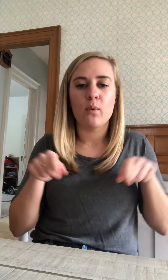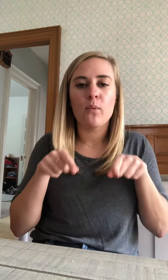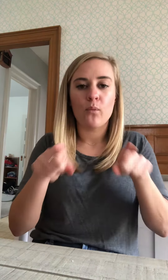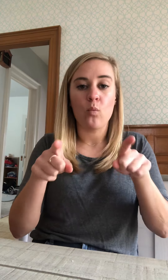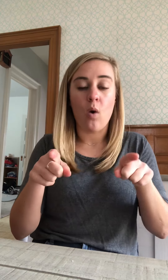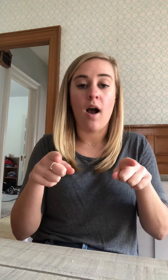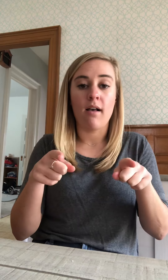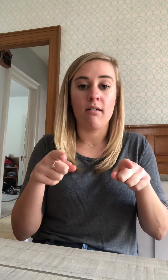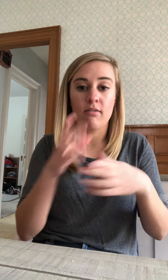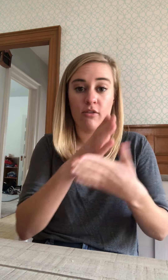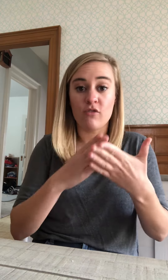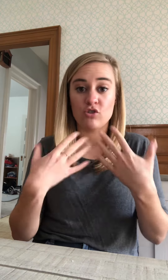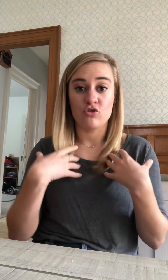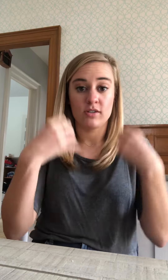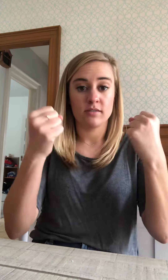Downside of this is this becomes